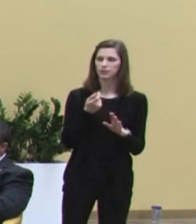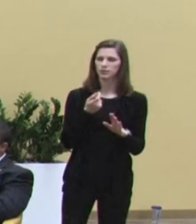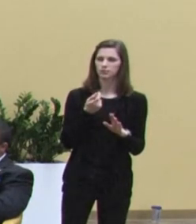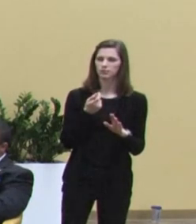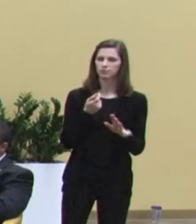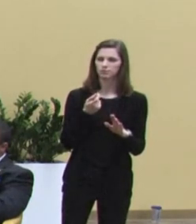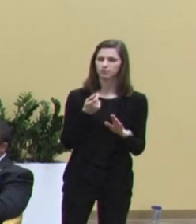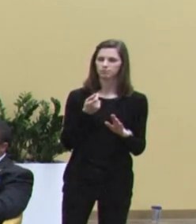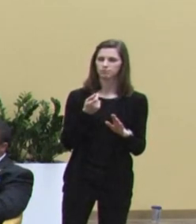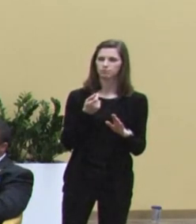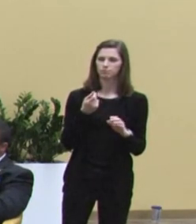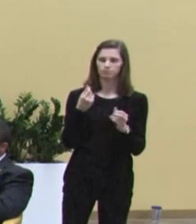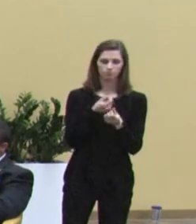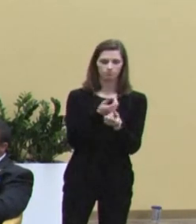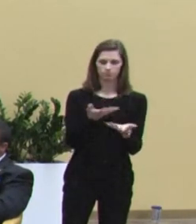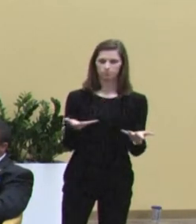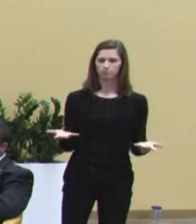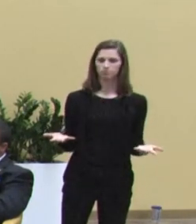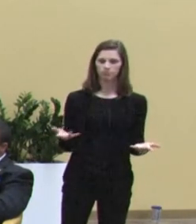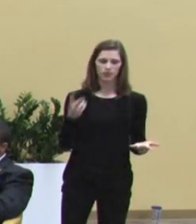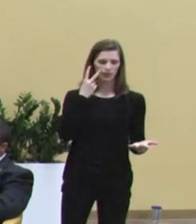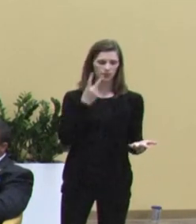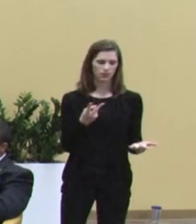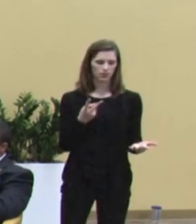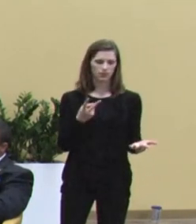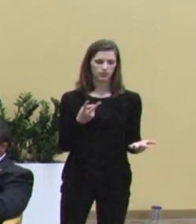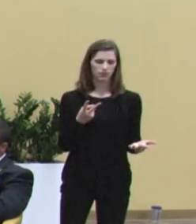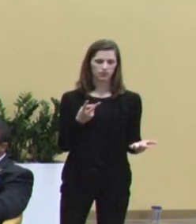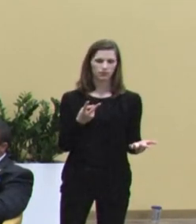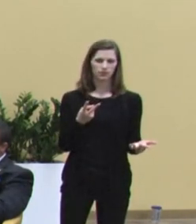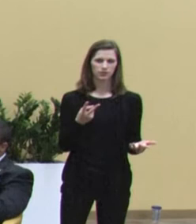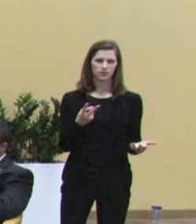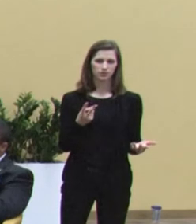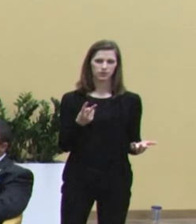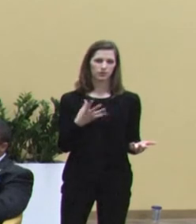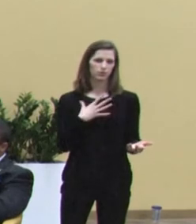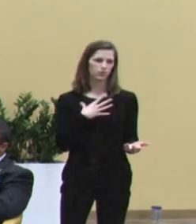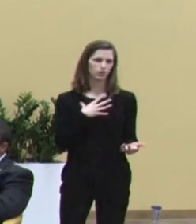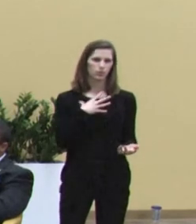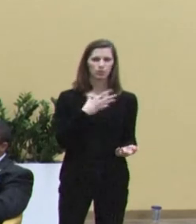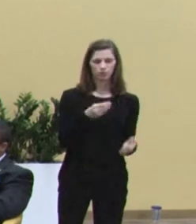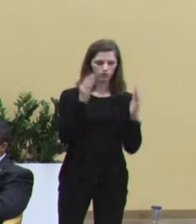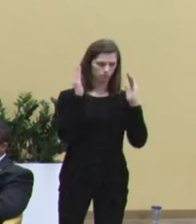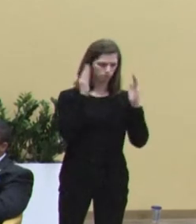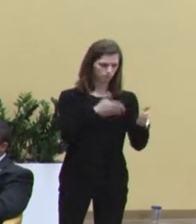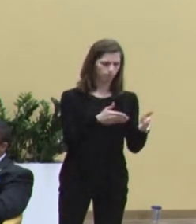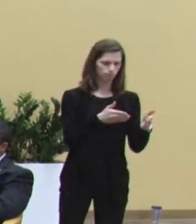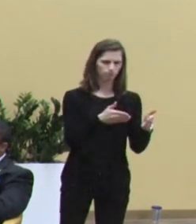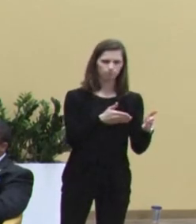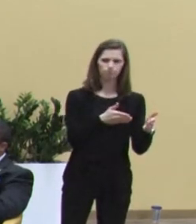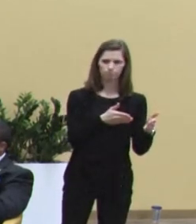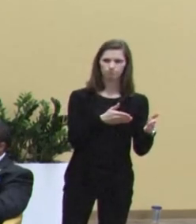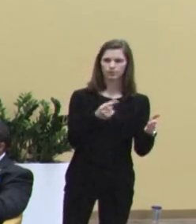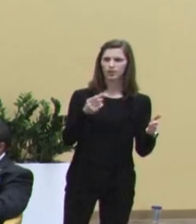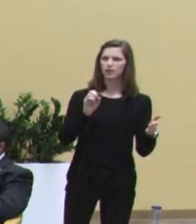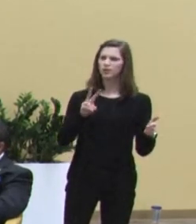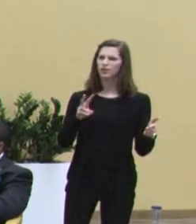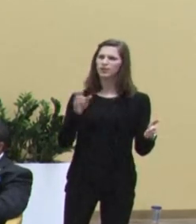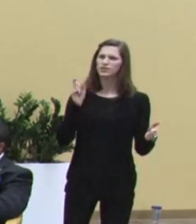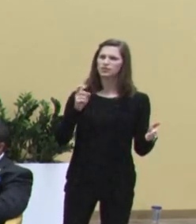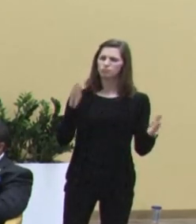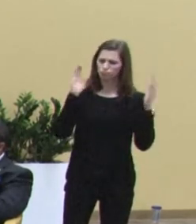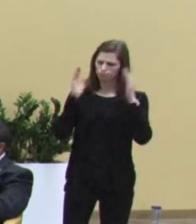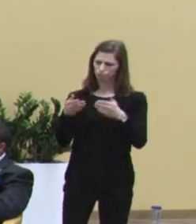case for why it was imperative that his government be more responsive to the needs of black-owned businesses, that he